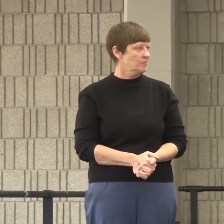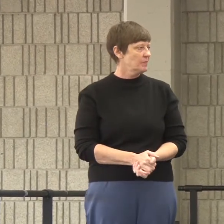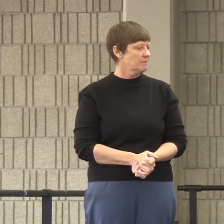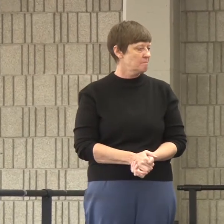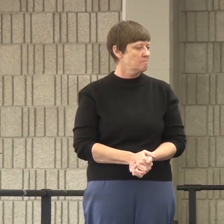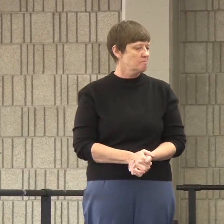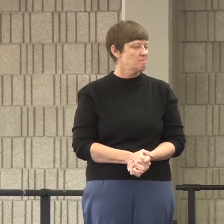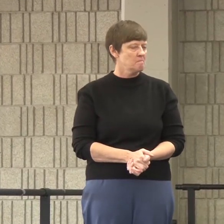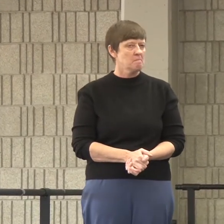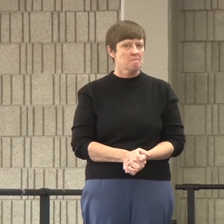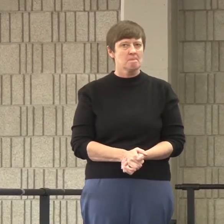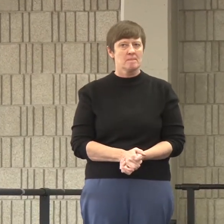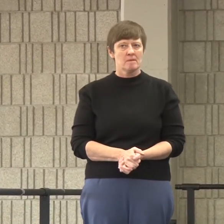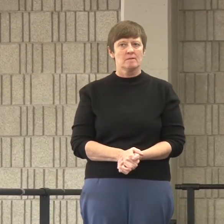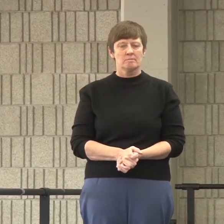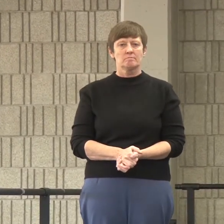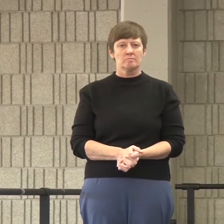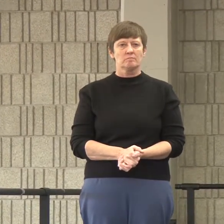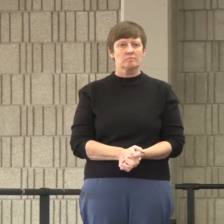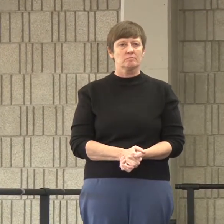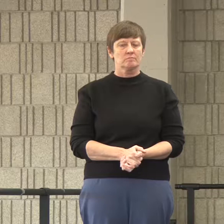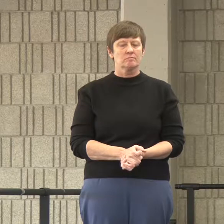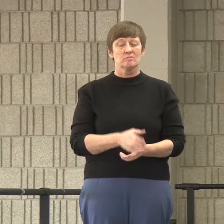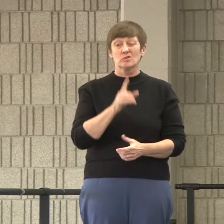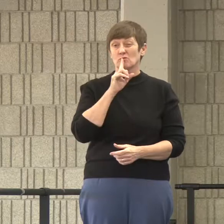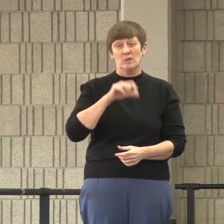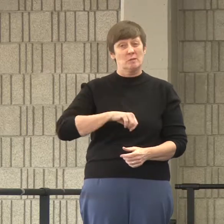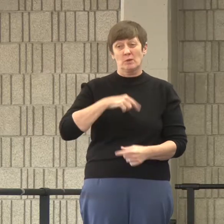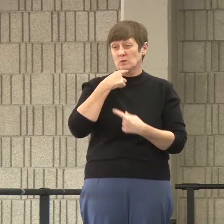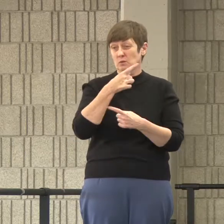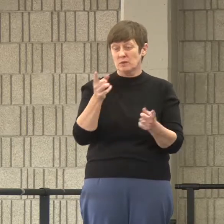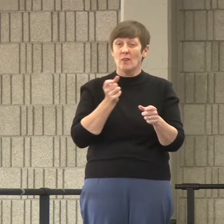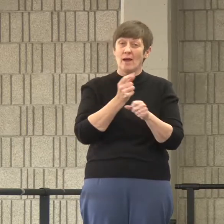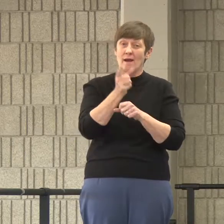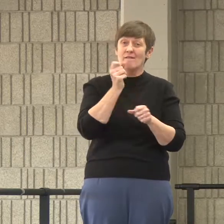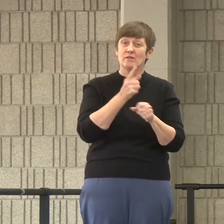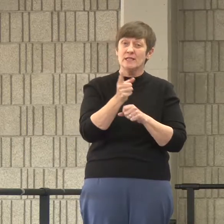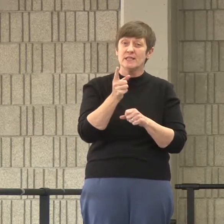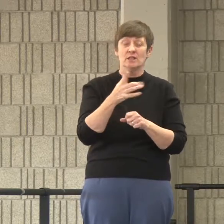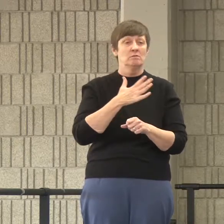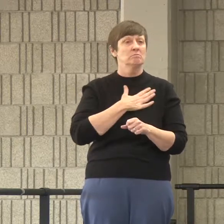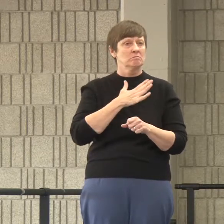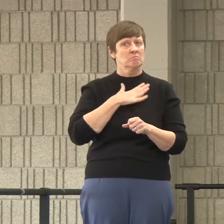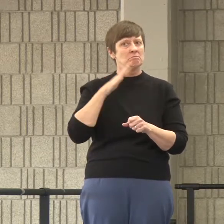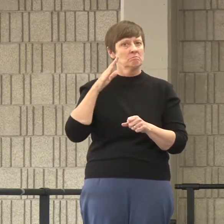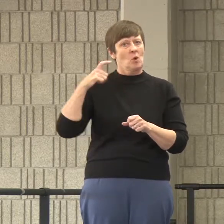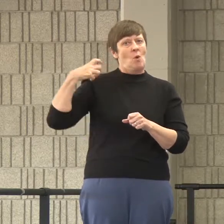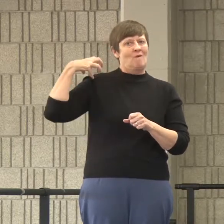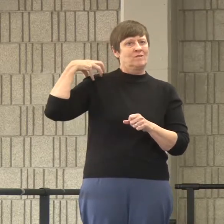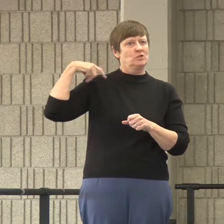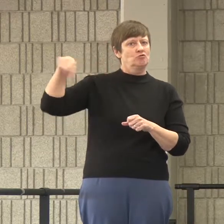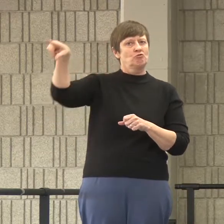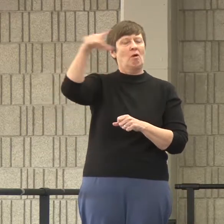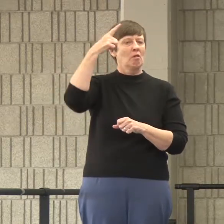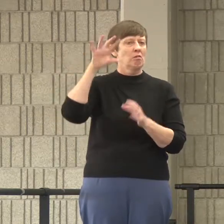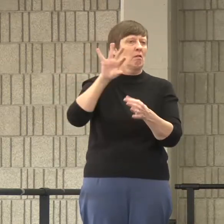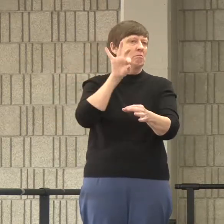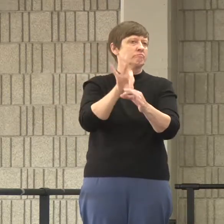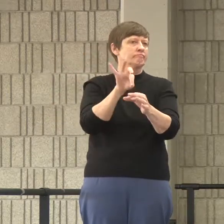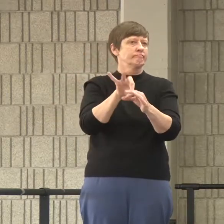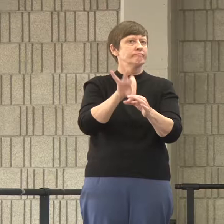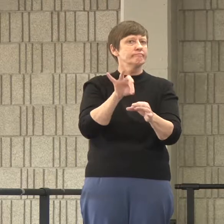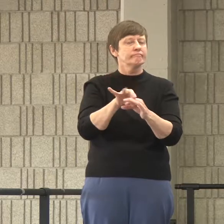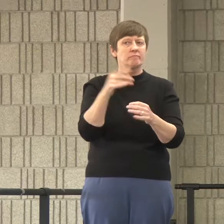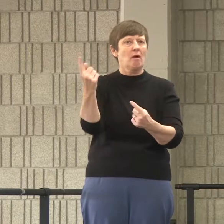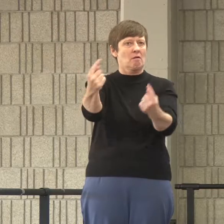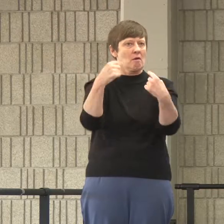Now, every year, I'm so proud to say that our elected officials make this a priority to come and celebrate with us.